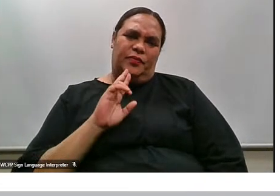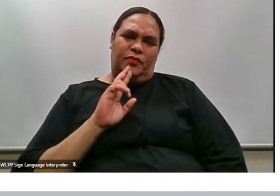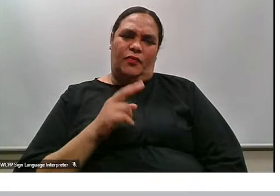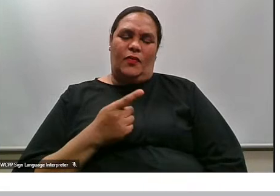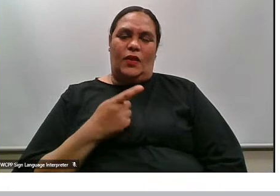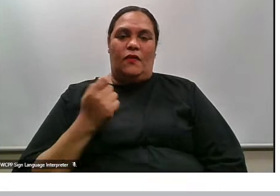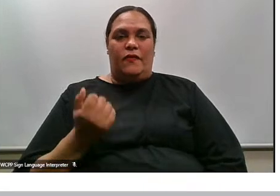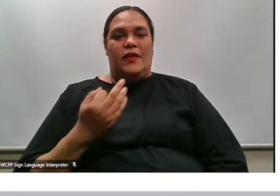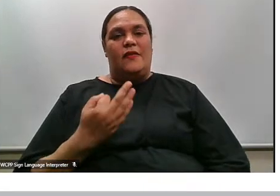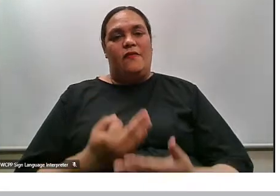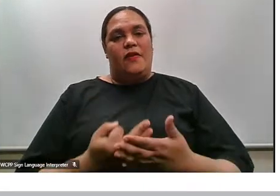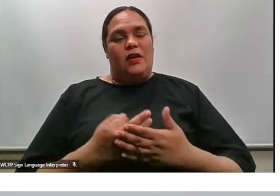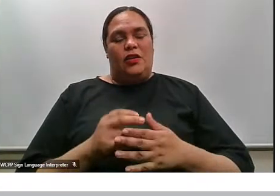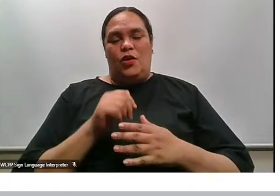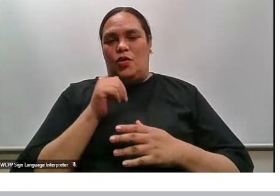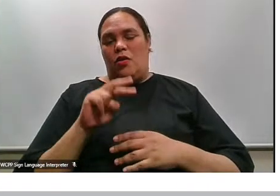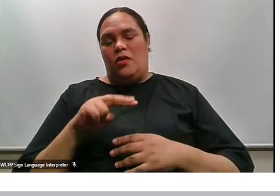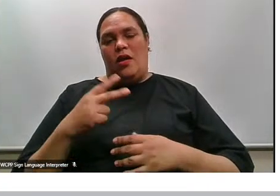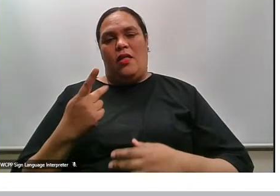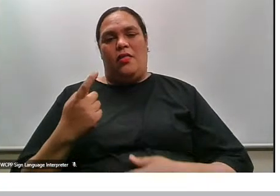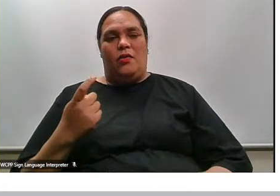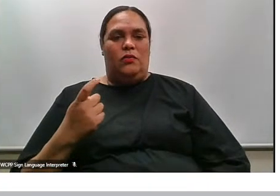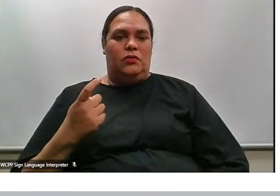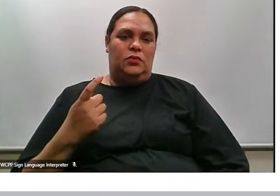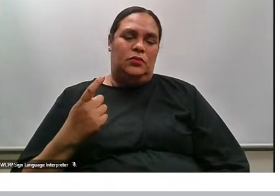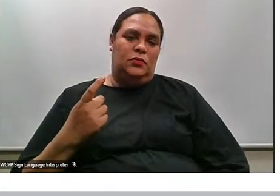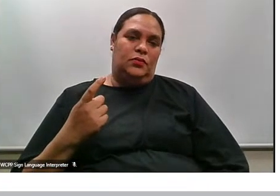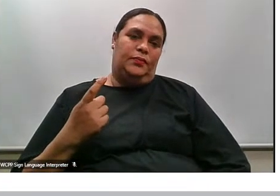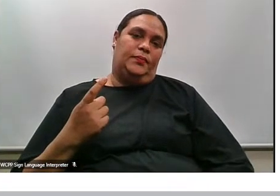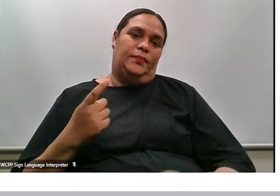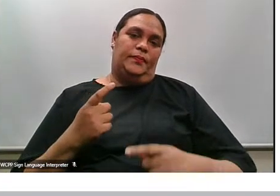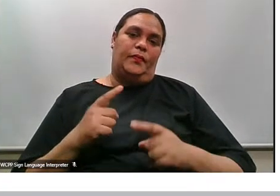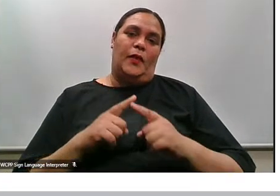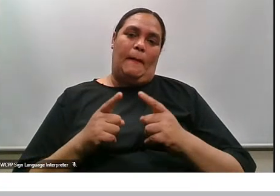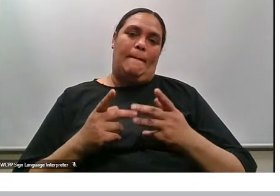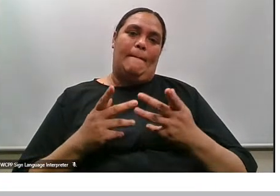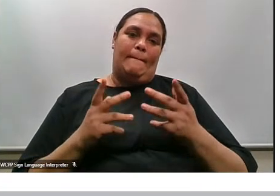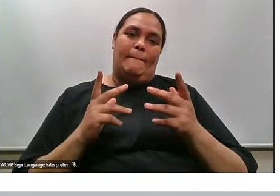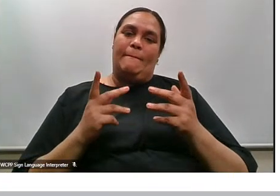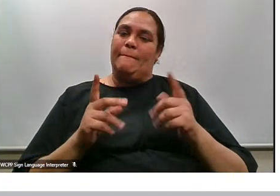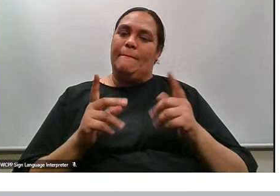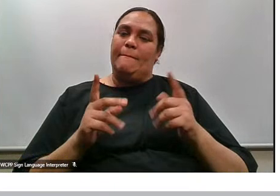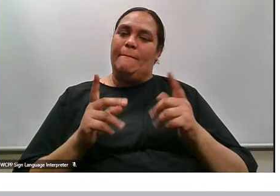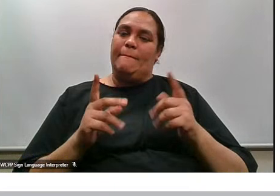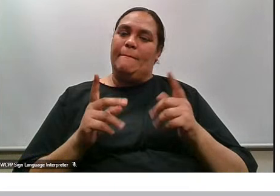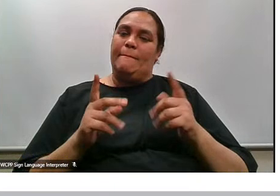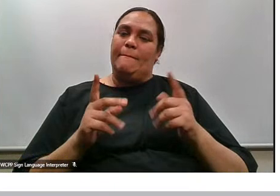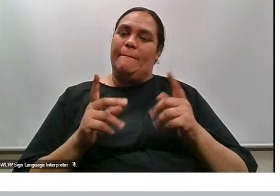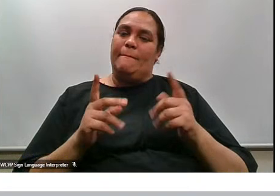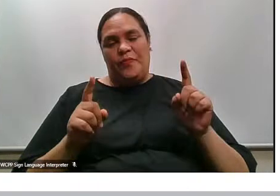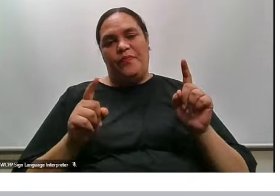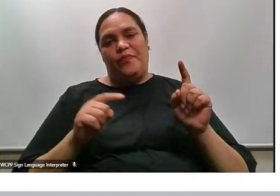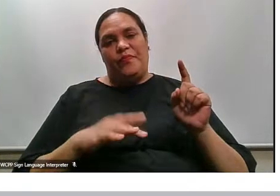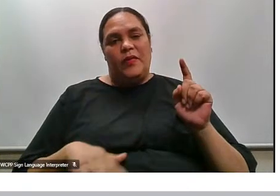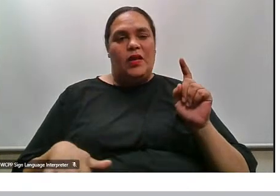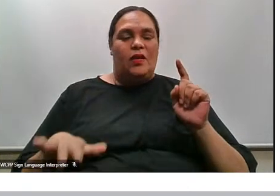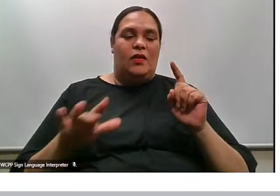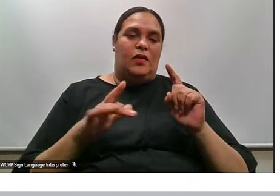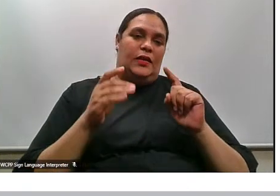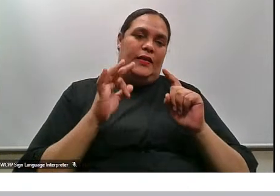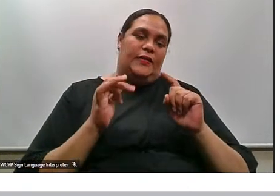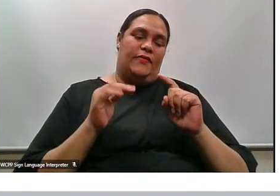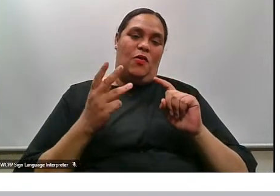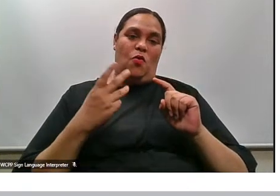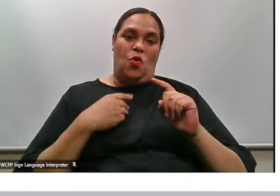this factor and not the other factor. We therefore could not pronounce on that area whether it